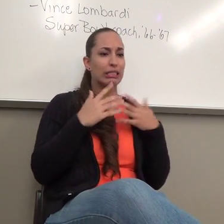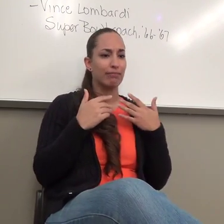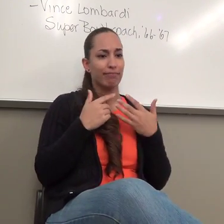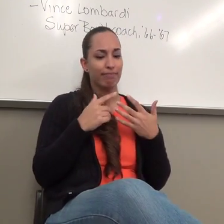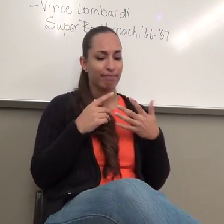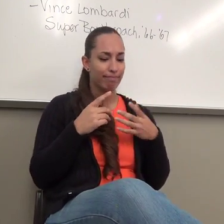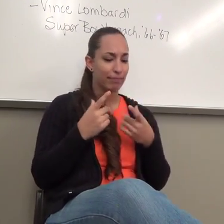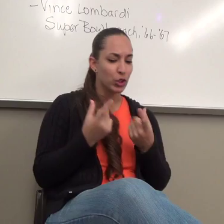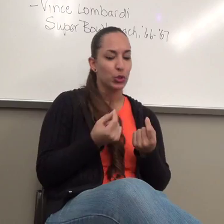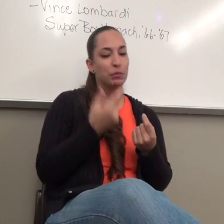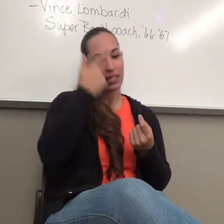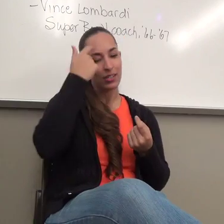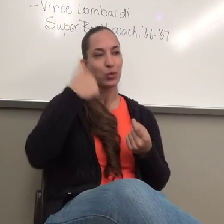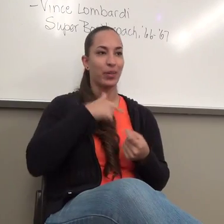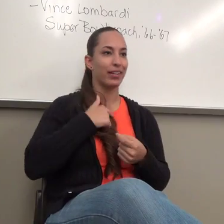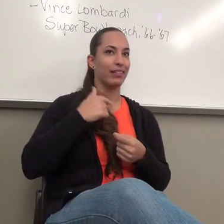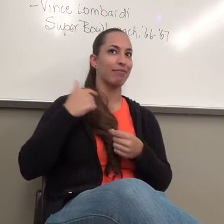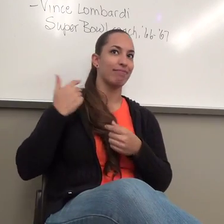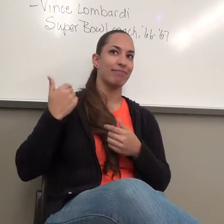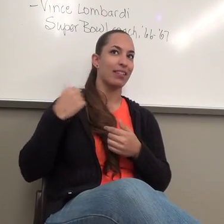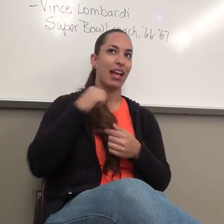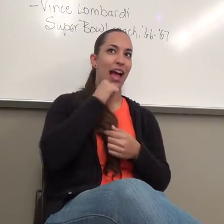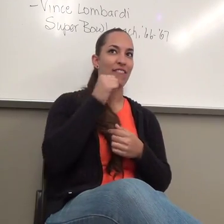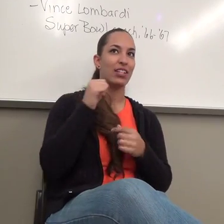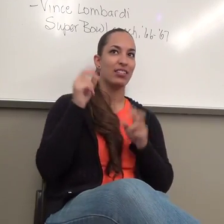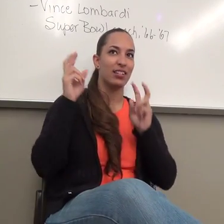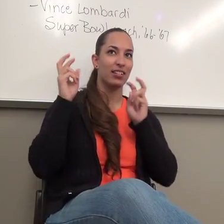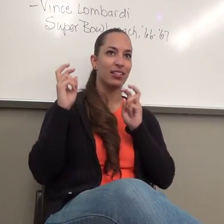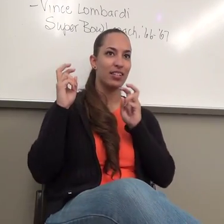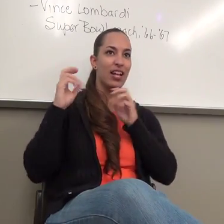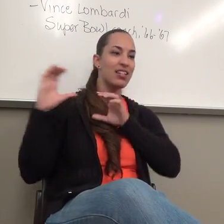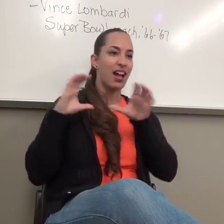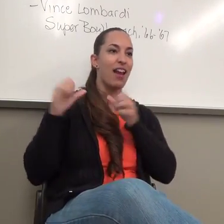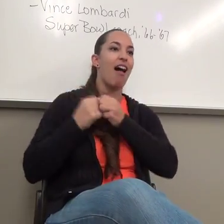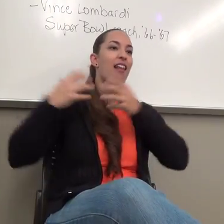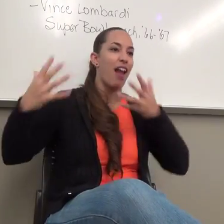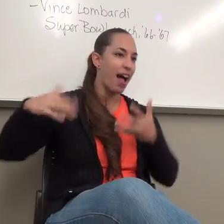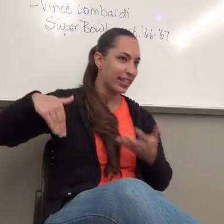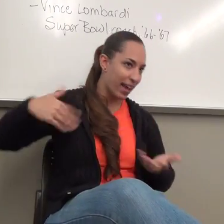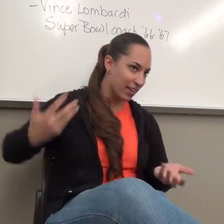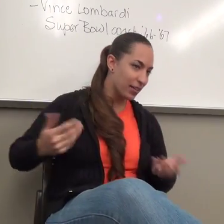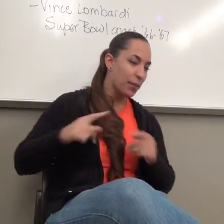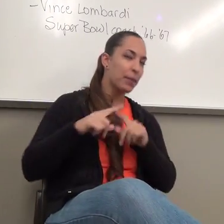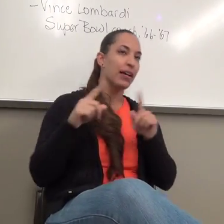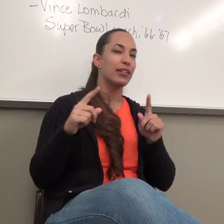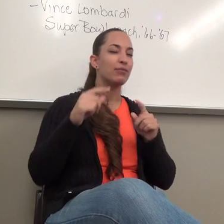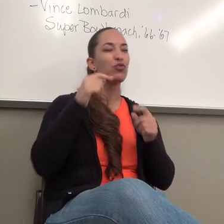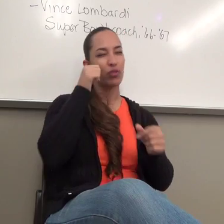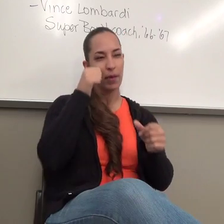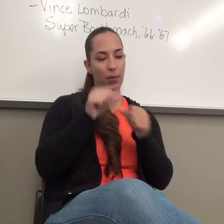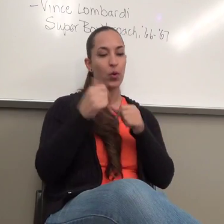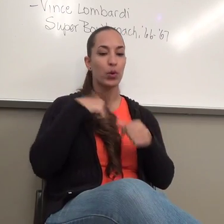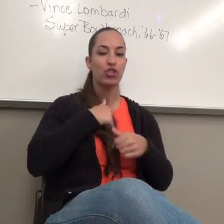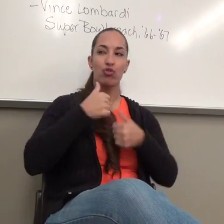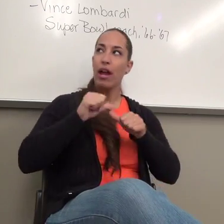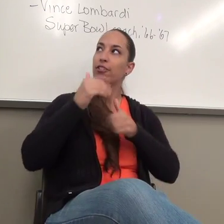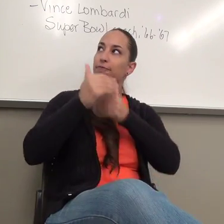yet. But if you remember, we're working through these strategies